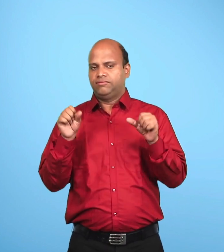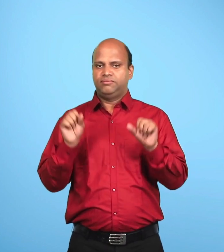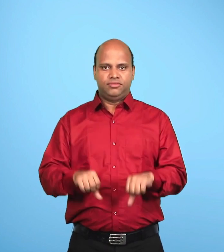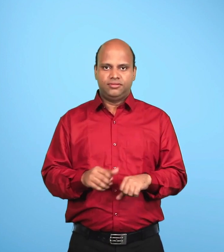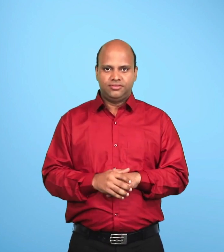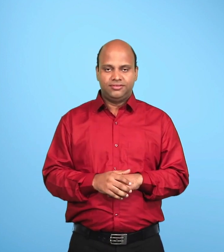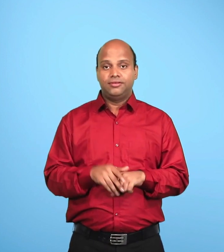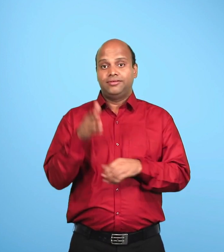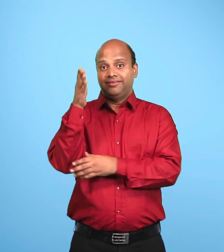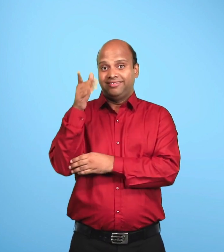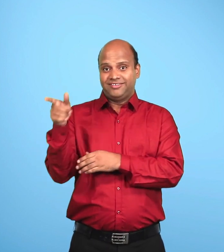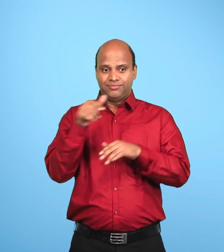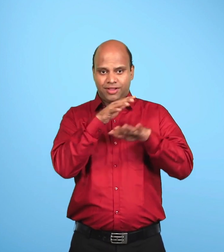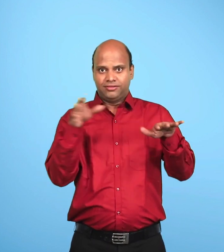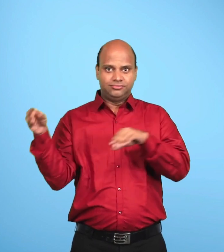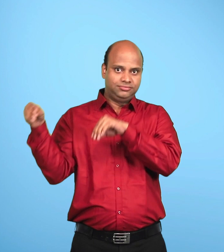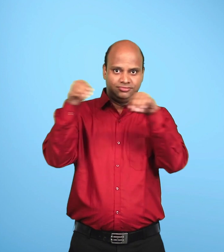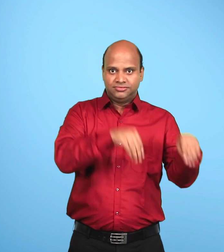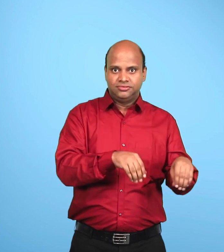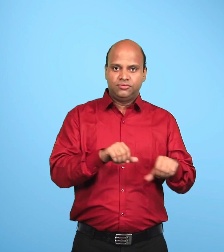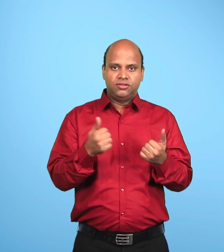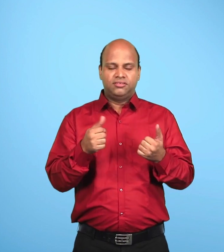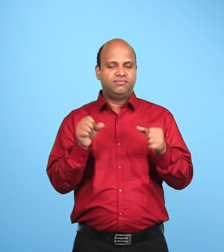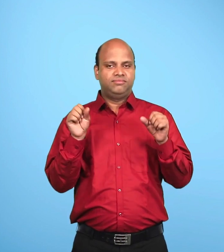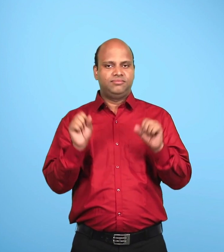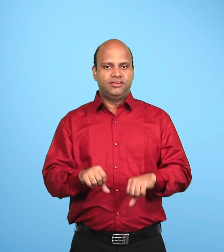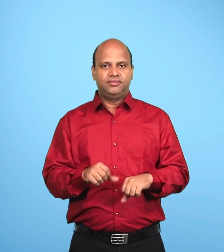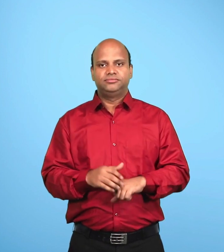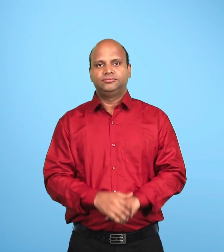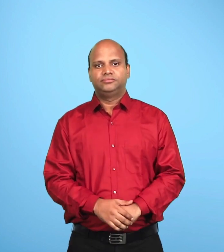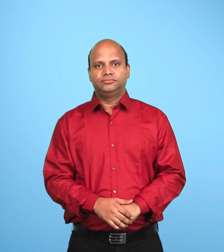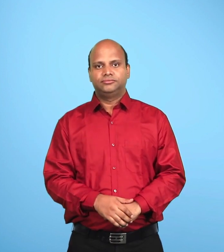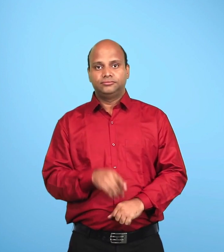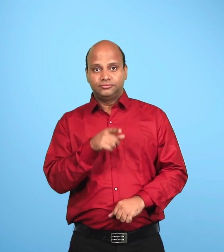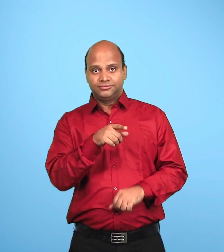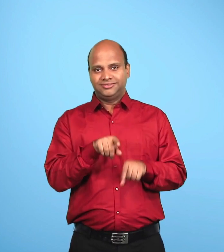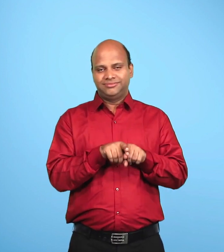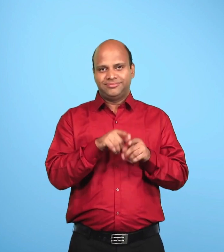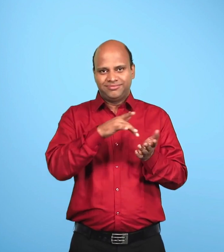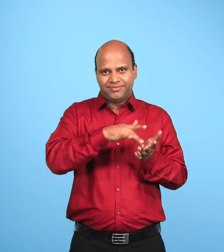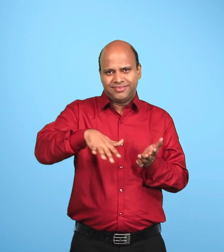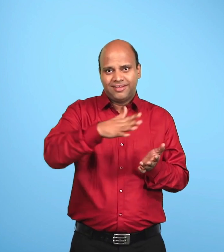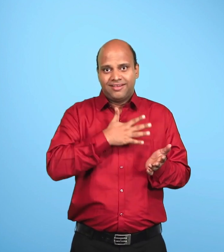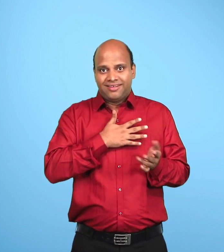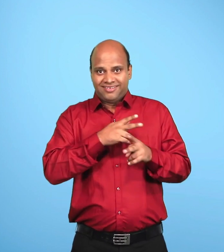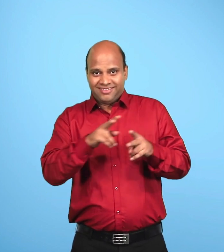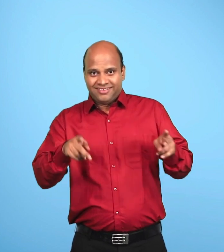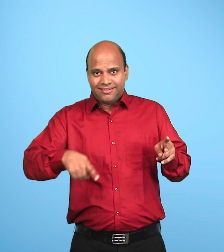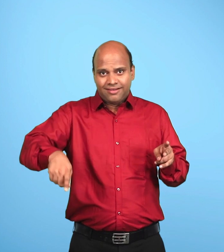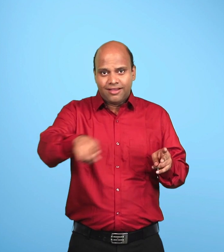water and a camel cannot live in sea. The place where organisms live is